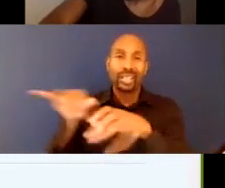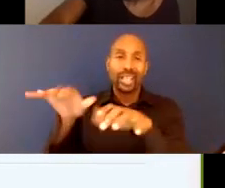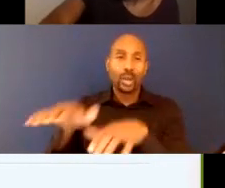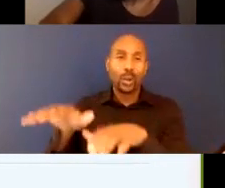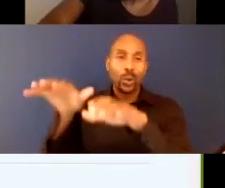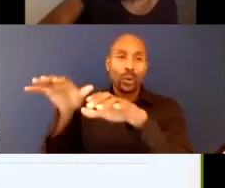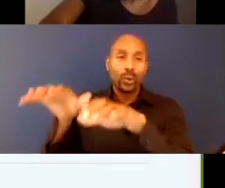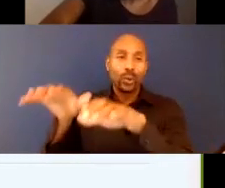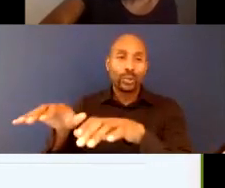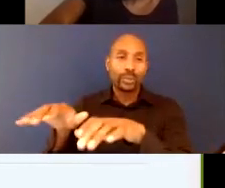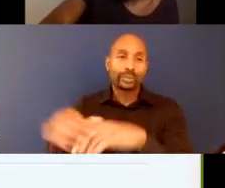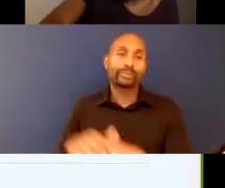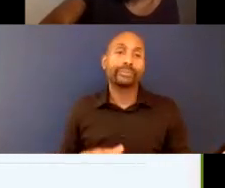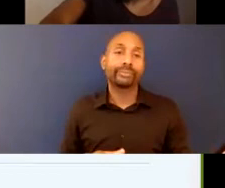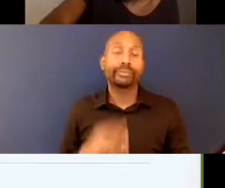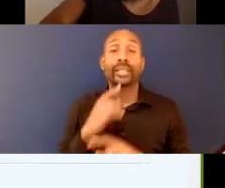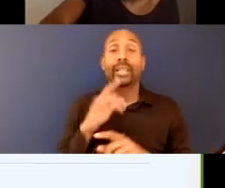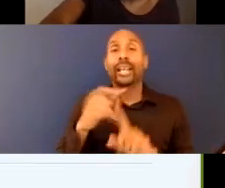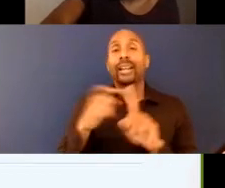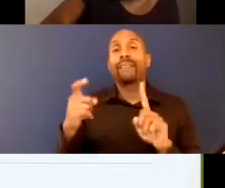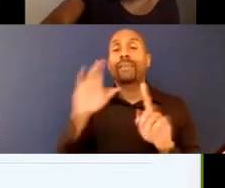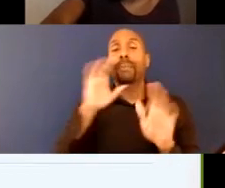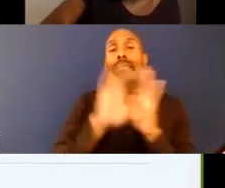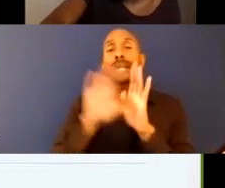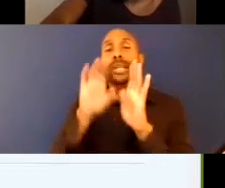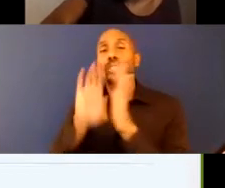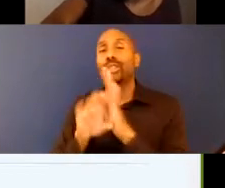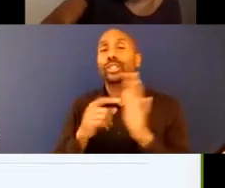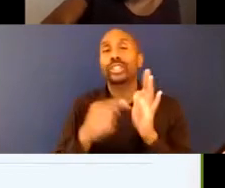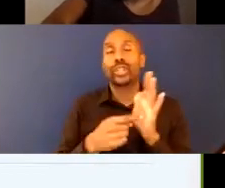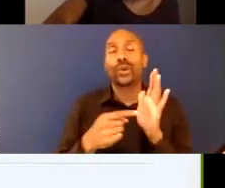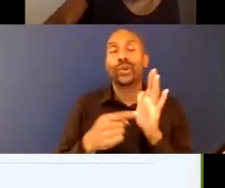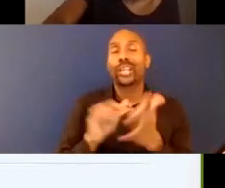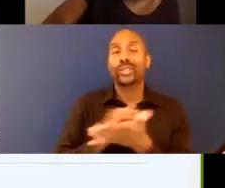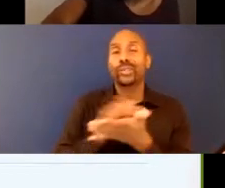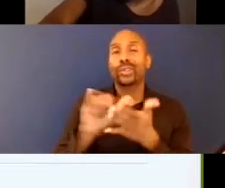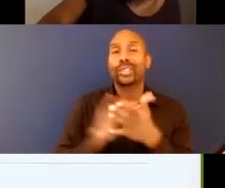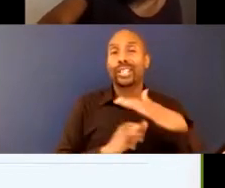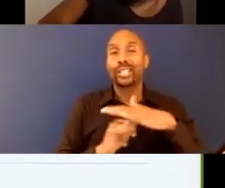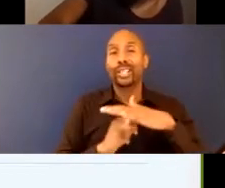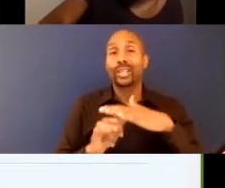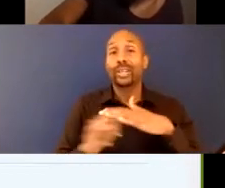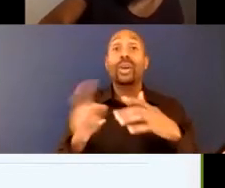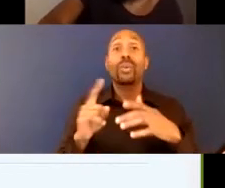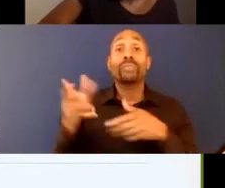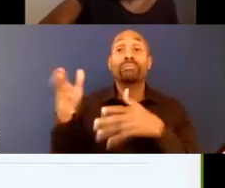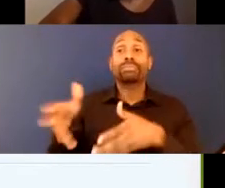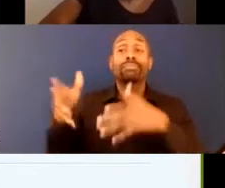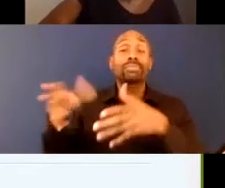These are from stunning photos showing New York City subway cars being dumped into the ocean.